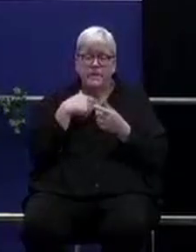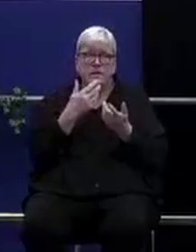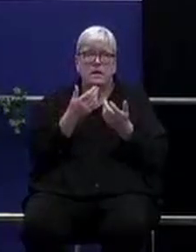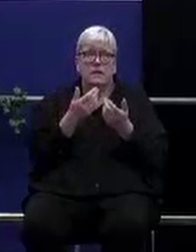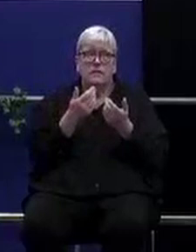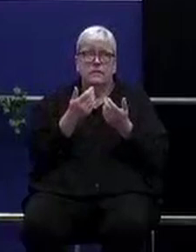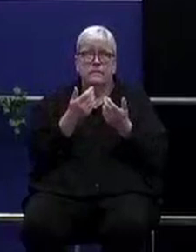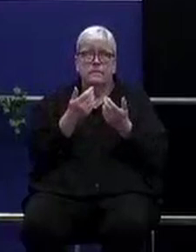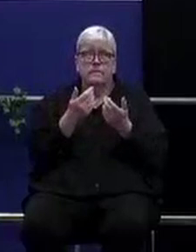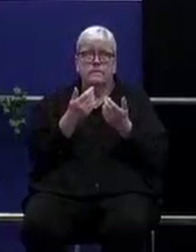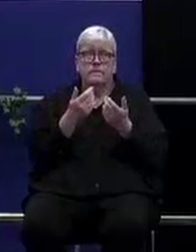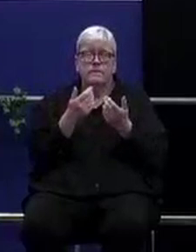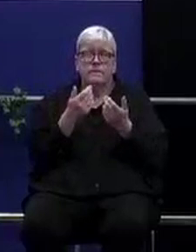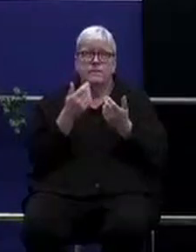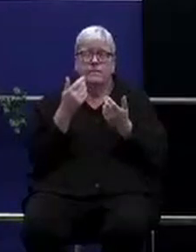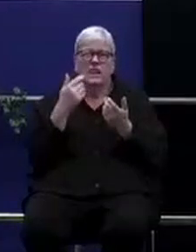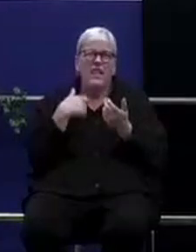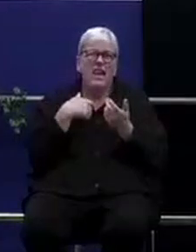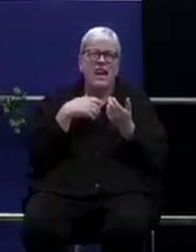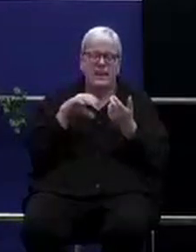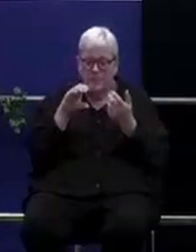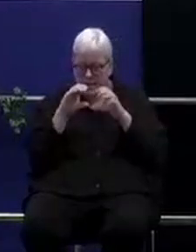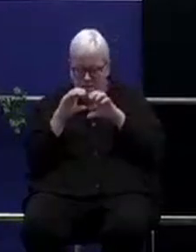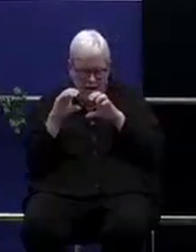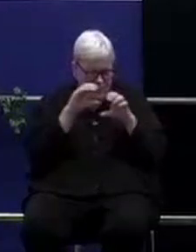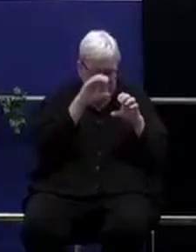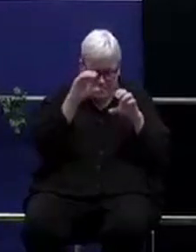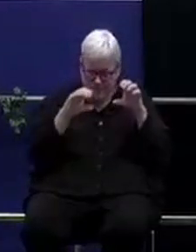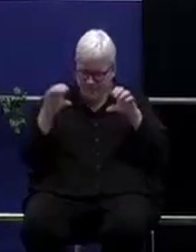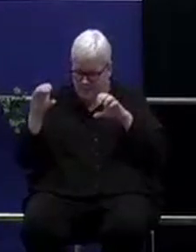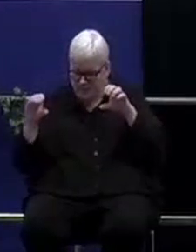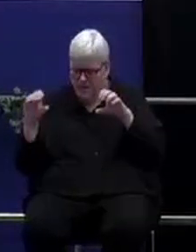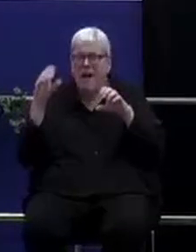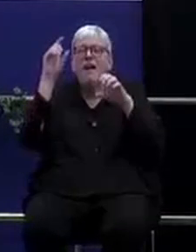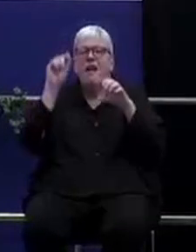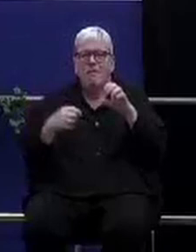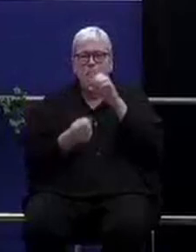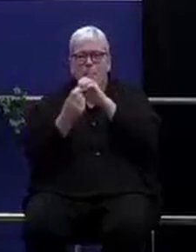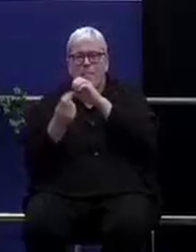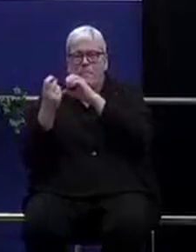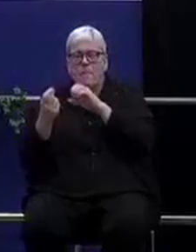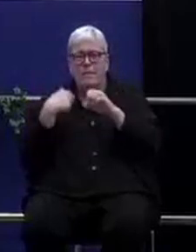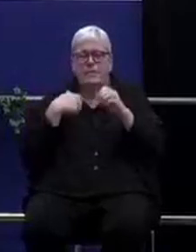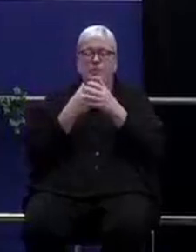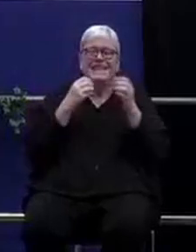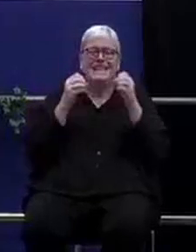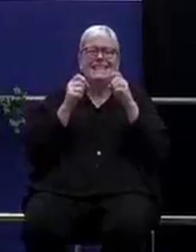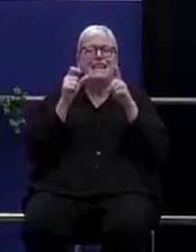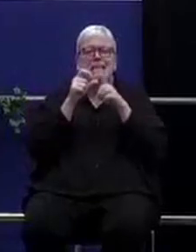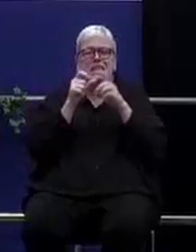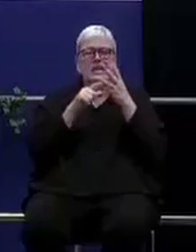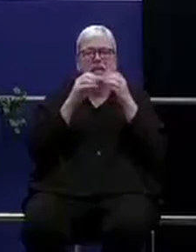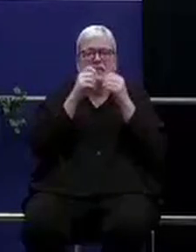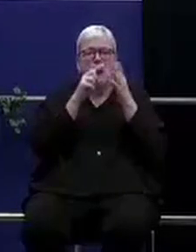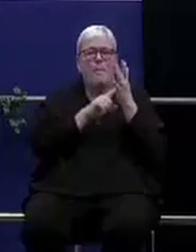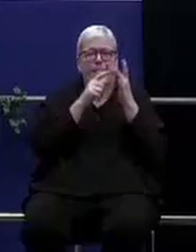know, place card names until I found the right one. And they would come from, remember, I was in a museum in Dublin, and I was reading about this really